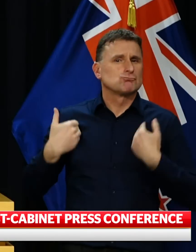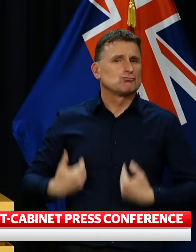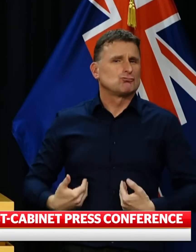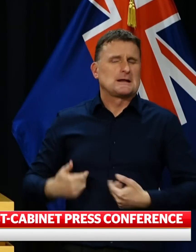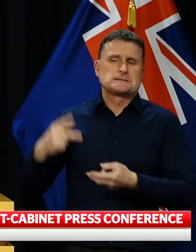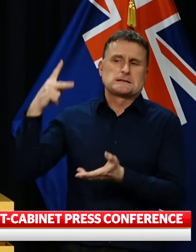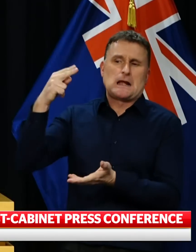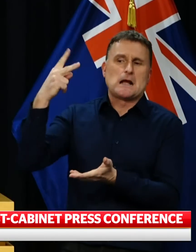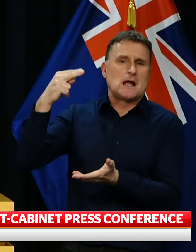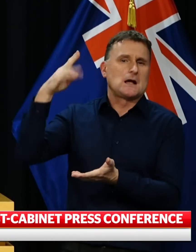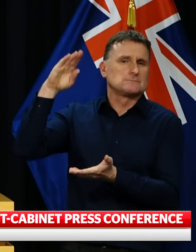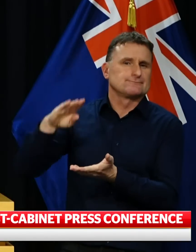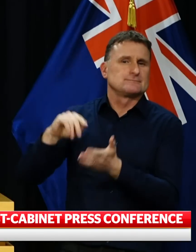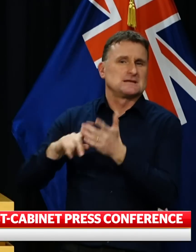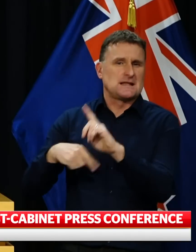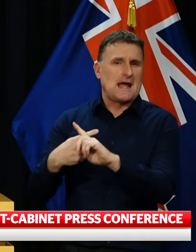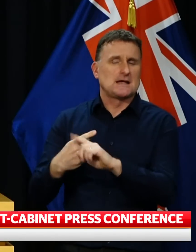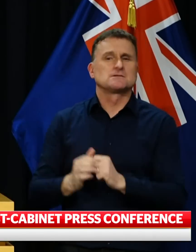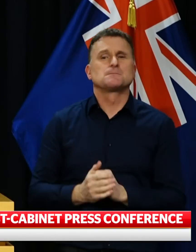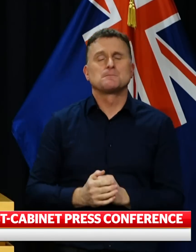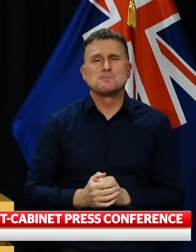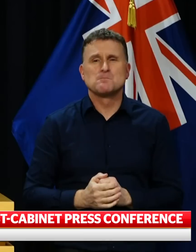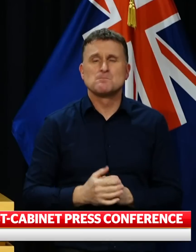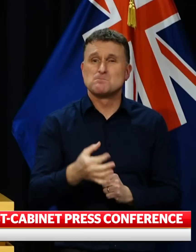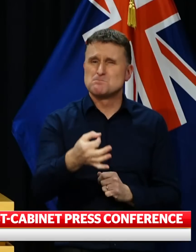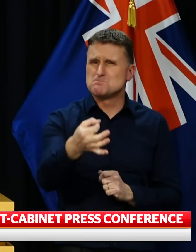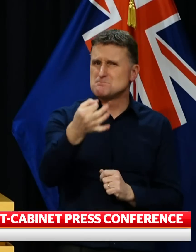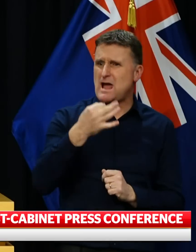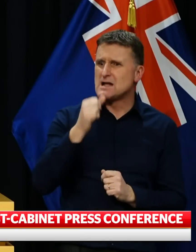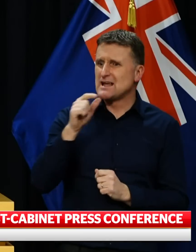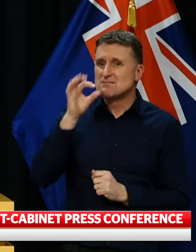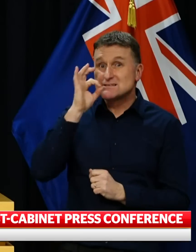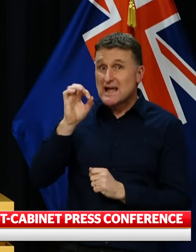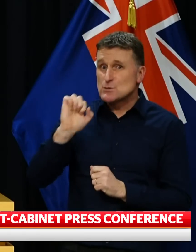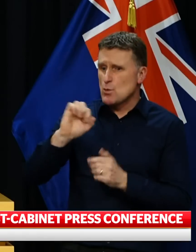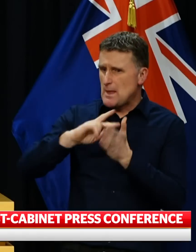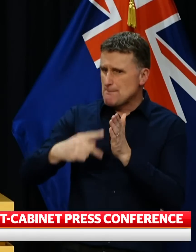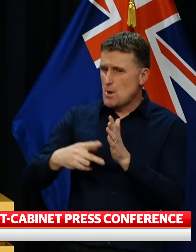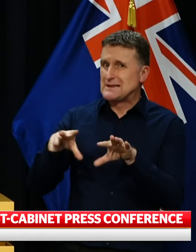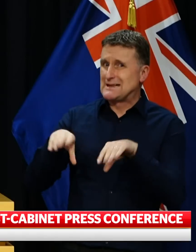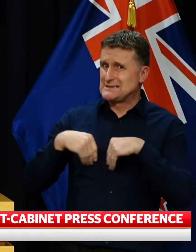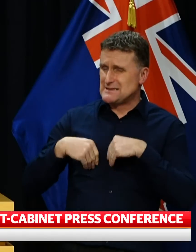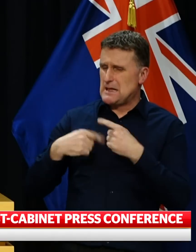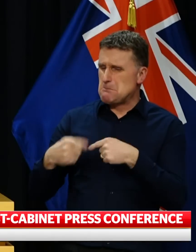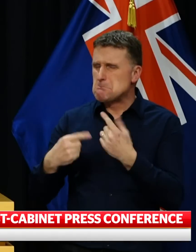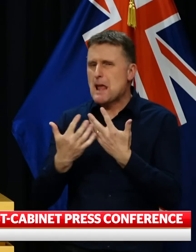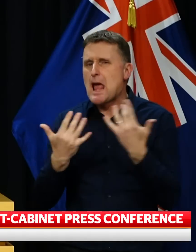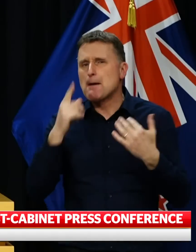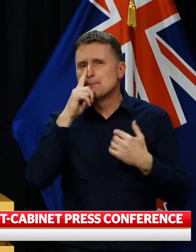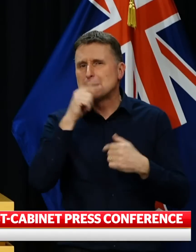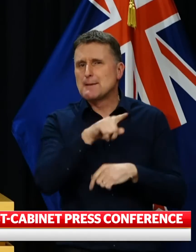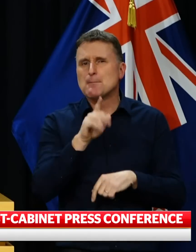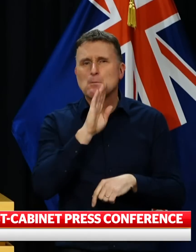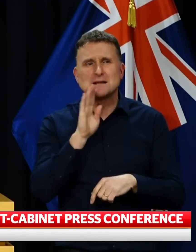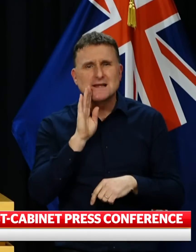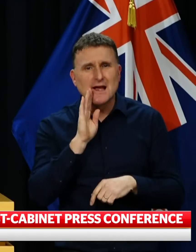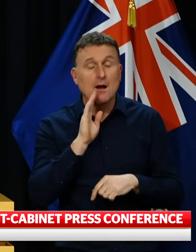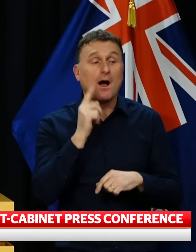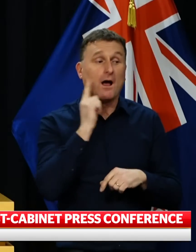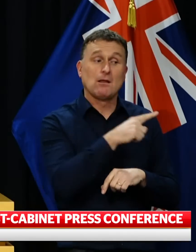free prescriptions if National goes ahead with its plans? Well, as I've indicated, there's about 900,000 New Zealanders who have benefited from it so